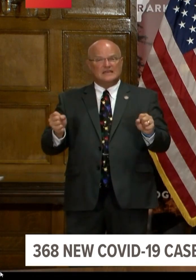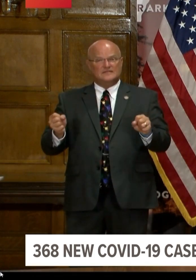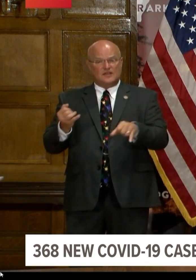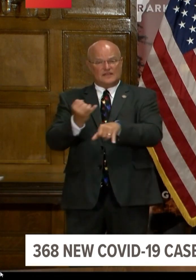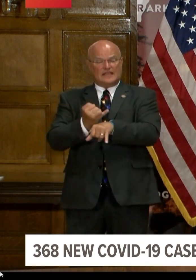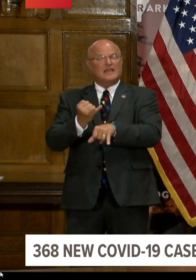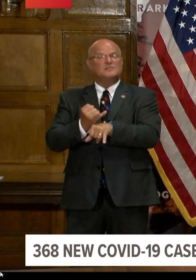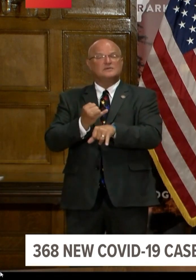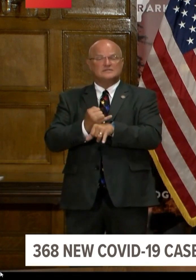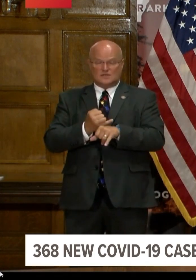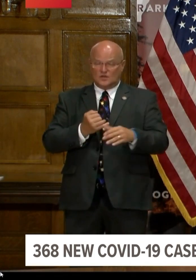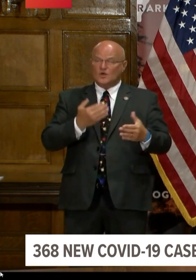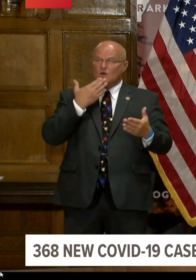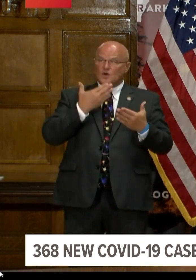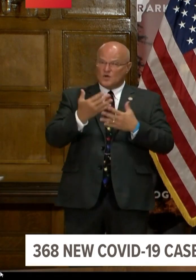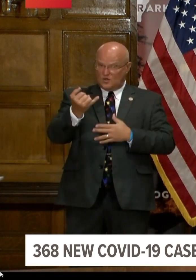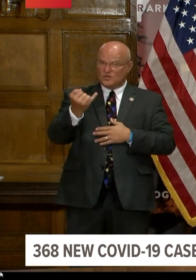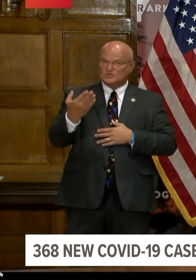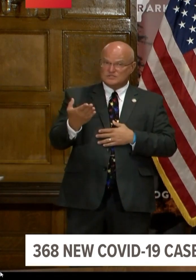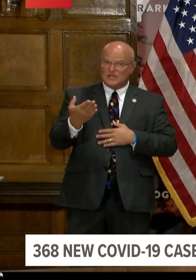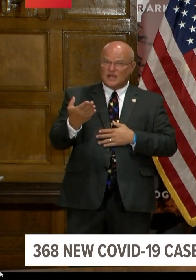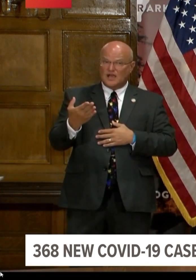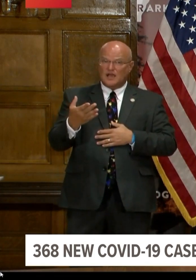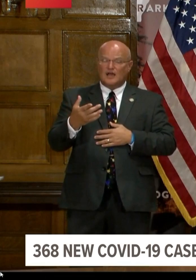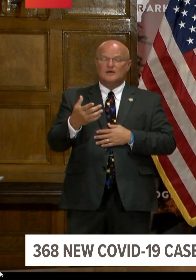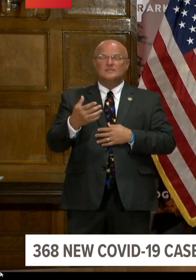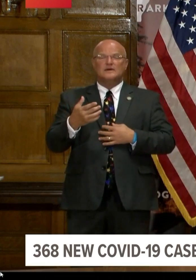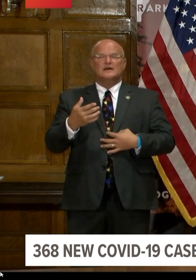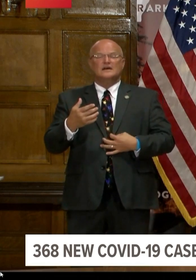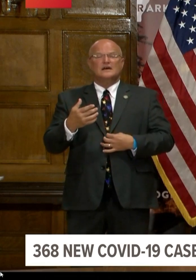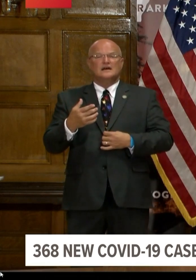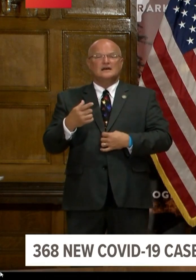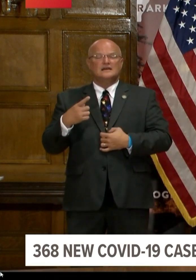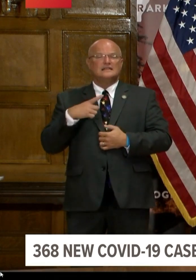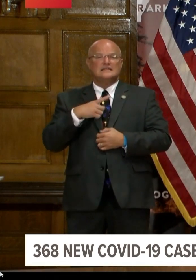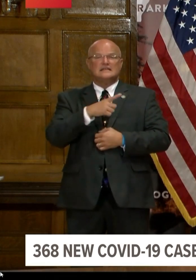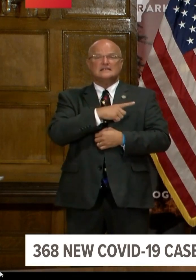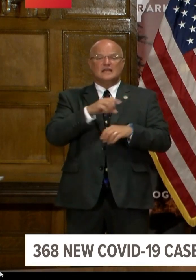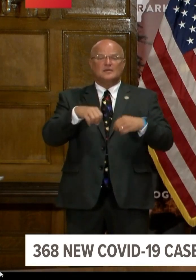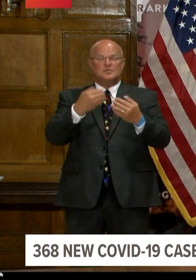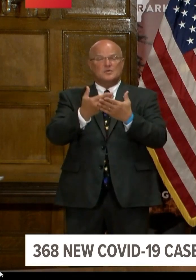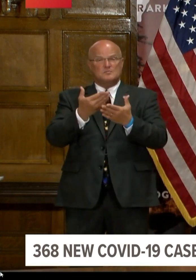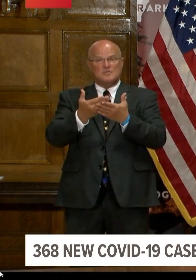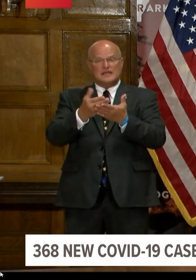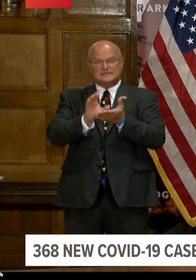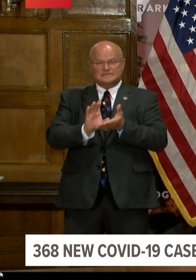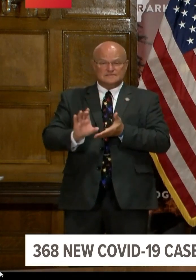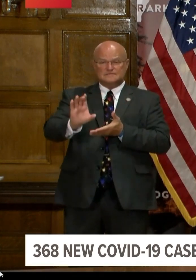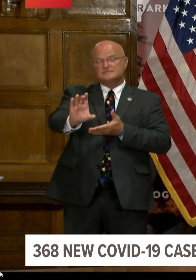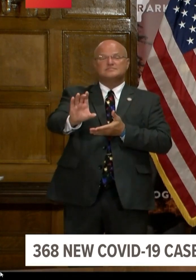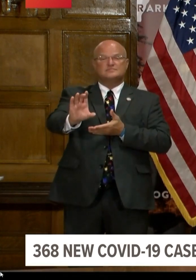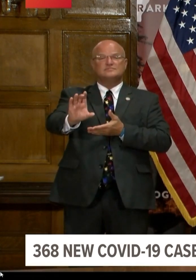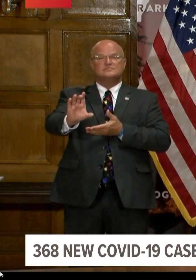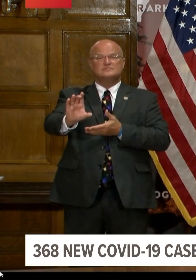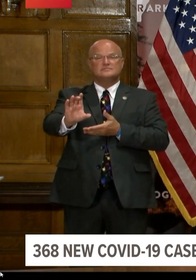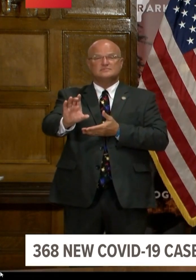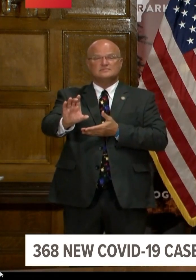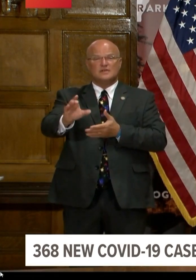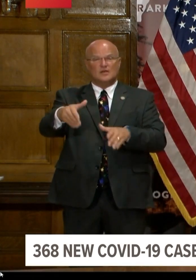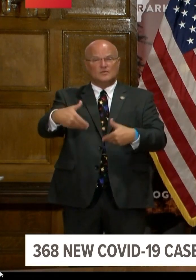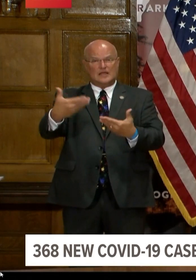they've done a very good job. The General Assembly has put money behind